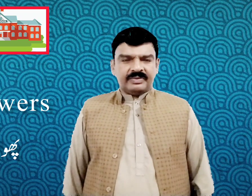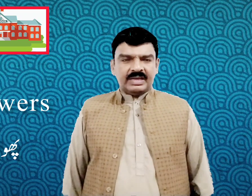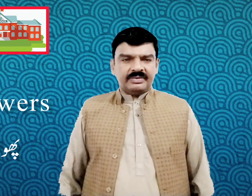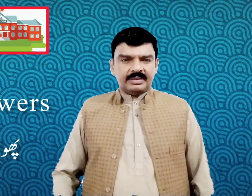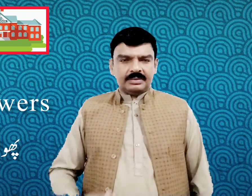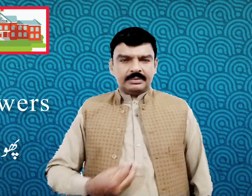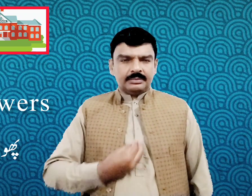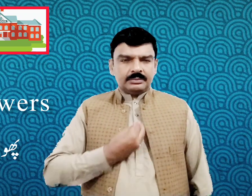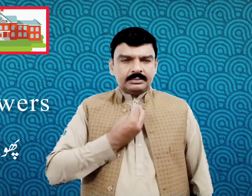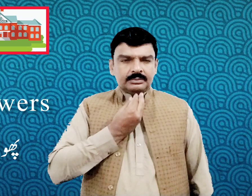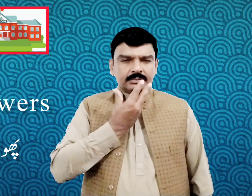flower,